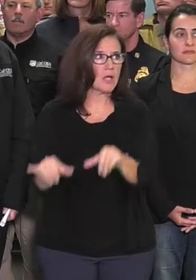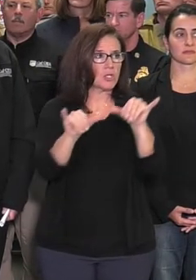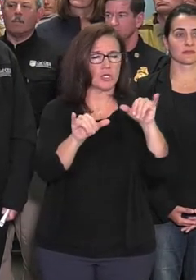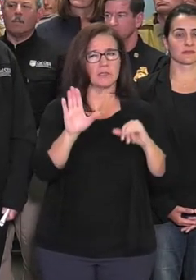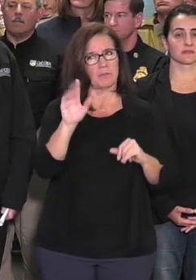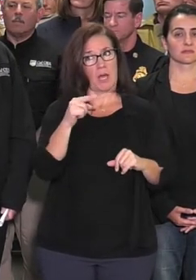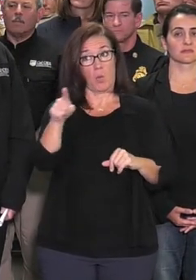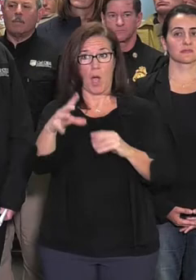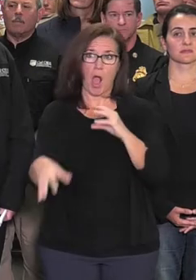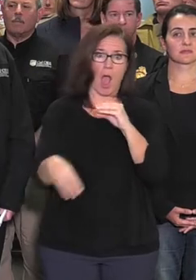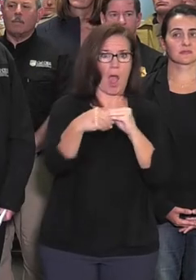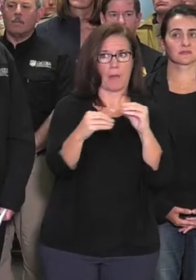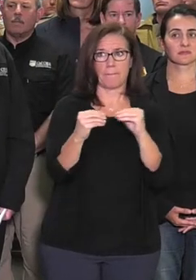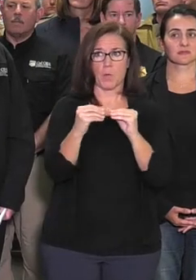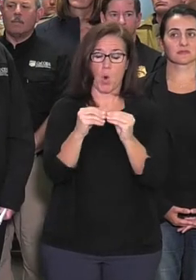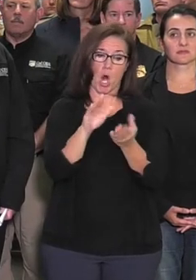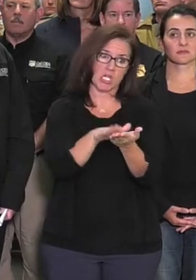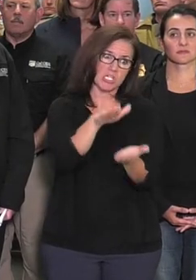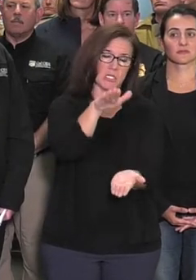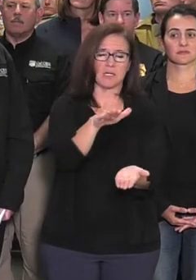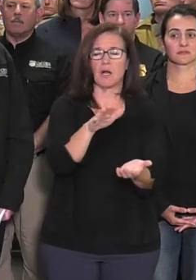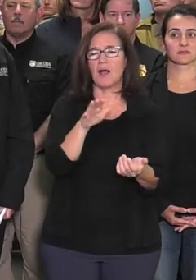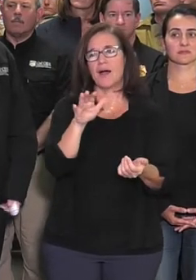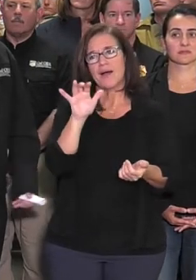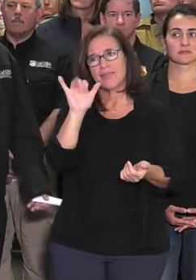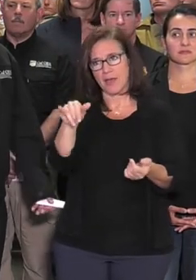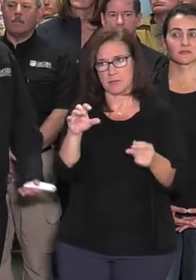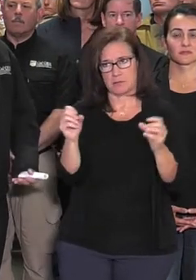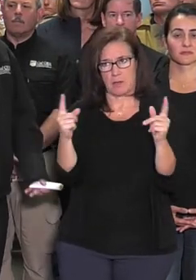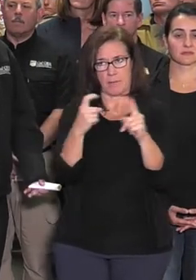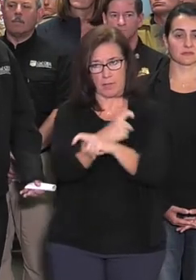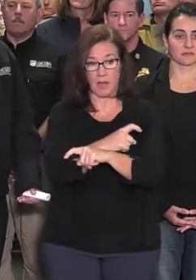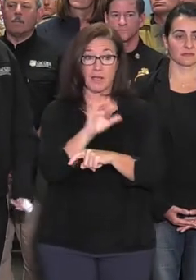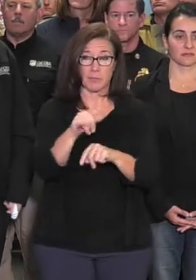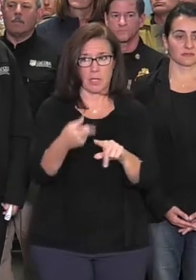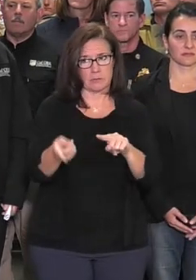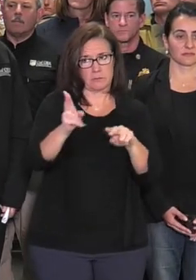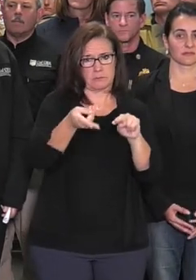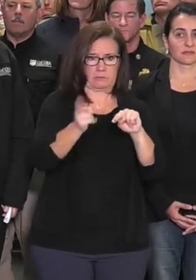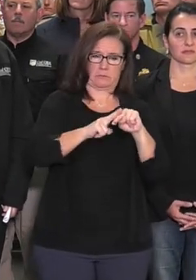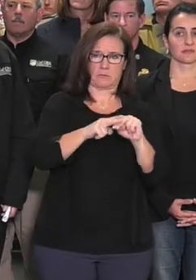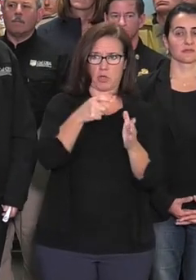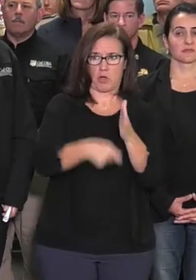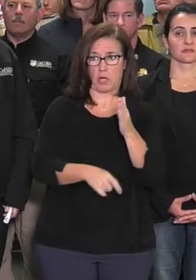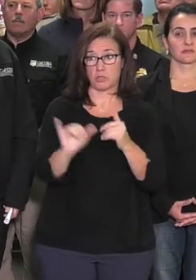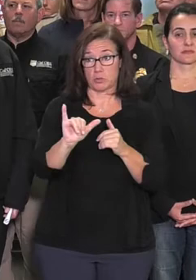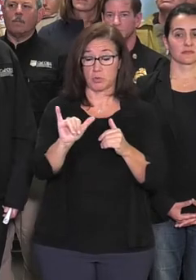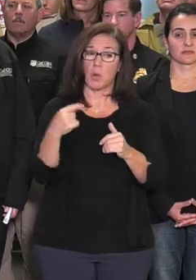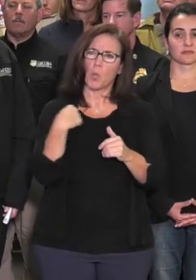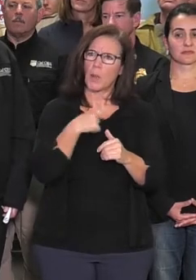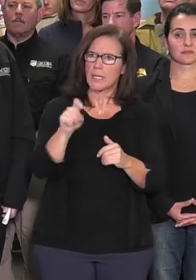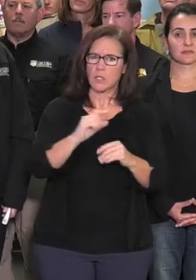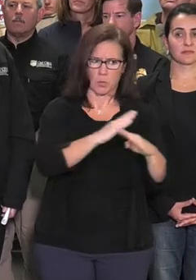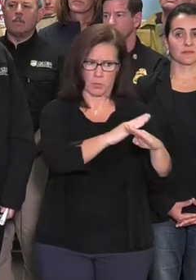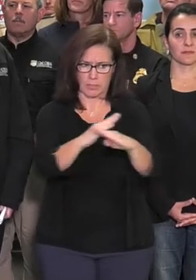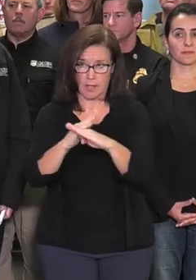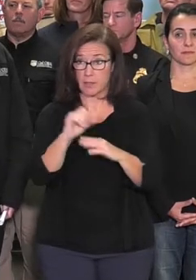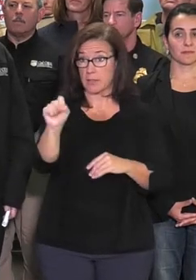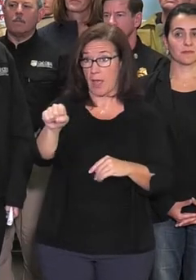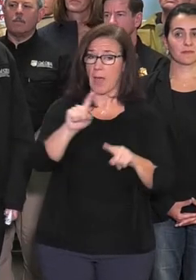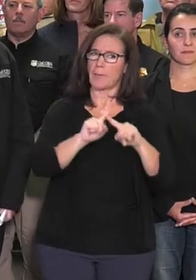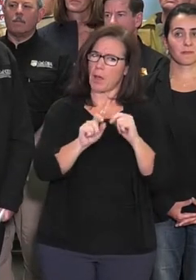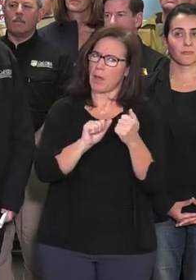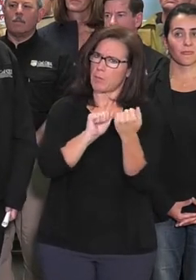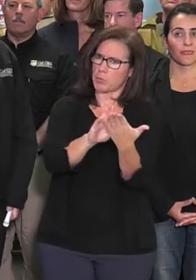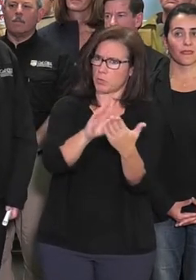carefully because it is complex. That does raise costs. So we have to protect, but I want to do it in the wisest